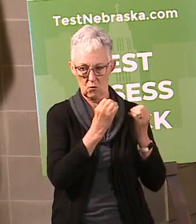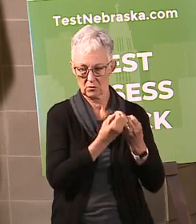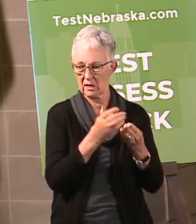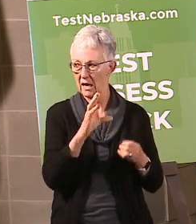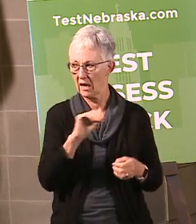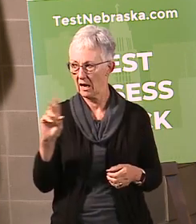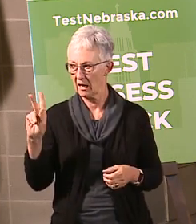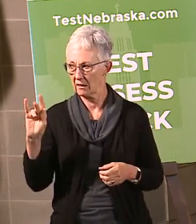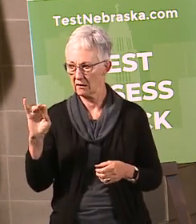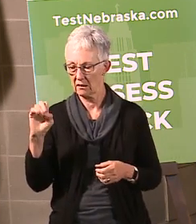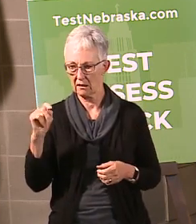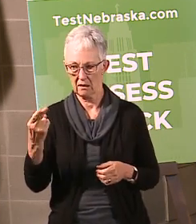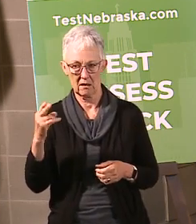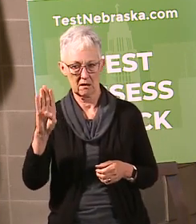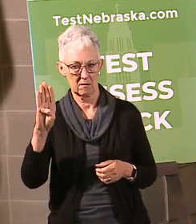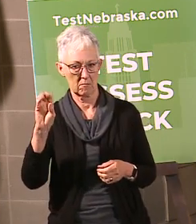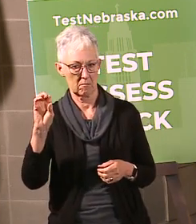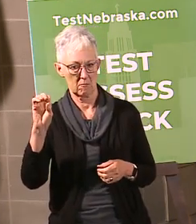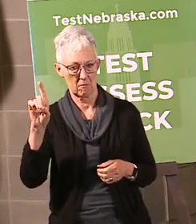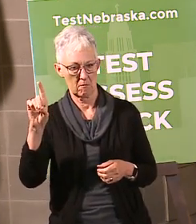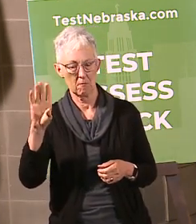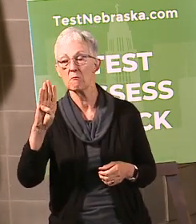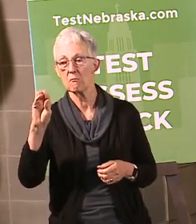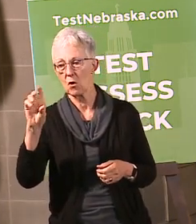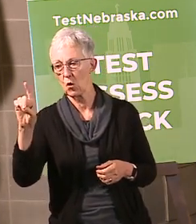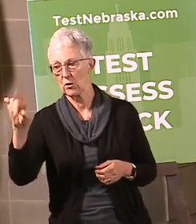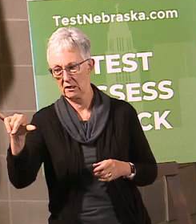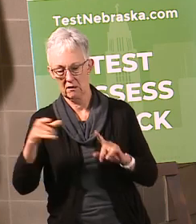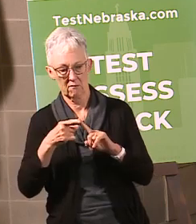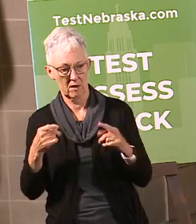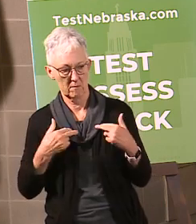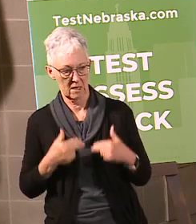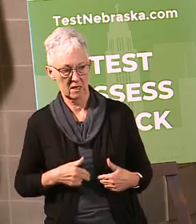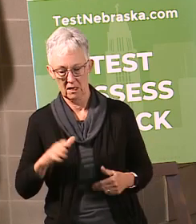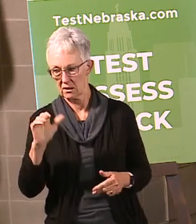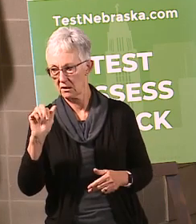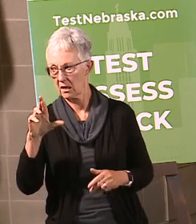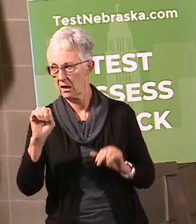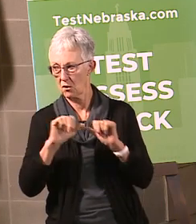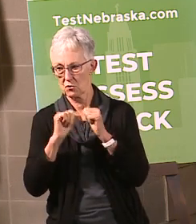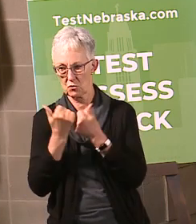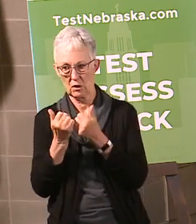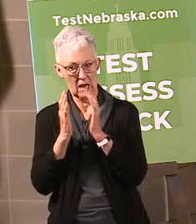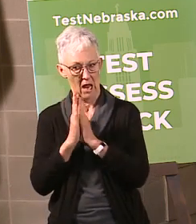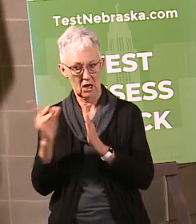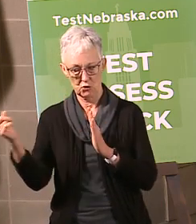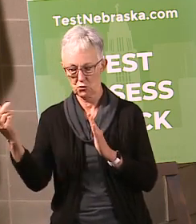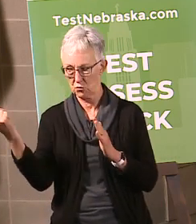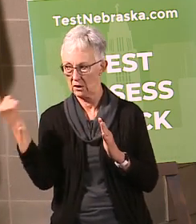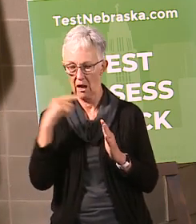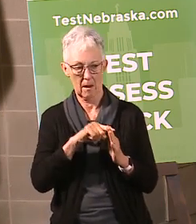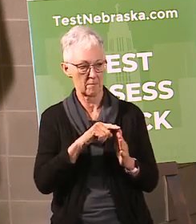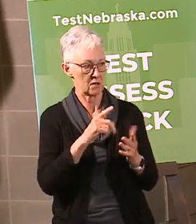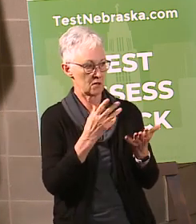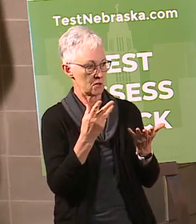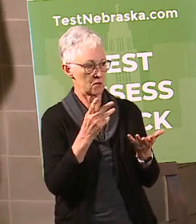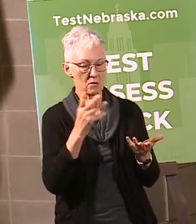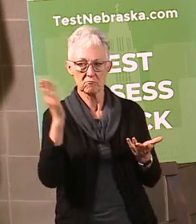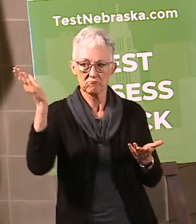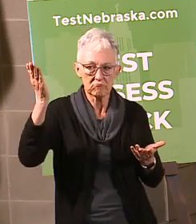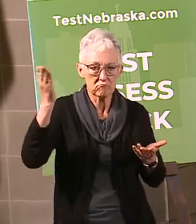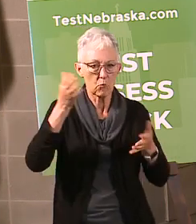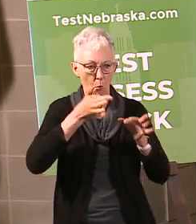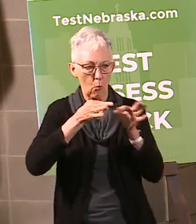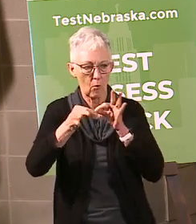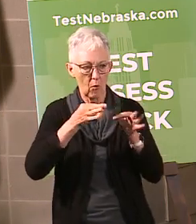Nebraska Healthcare Association. And Heath, I'm going to ask you to come up and say a few words with regard to what you're hearing from your members and how they're